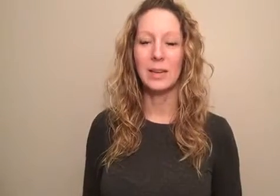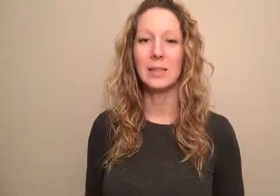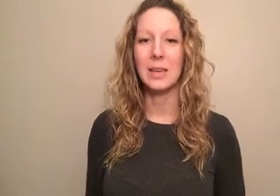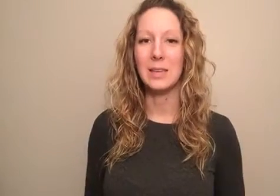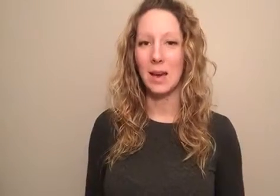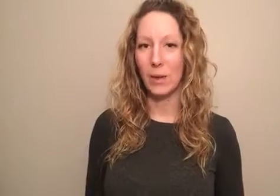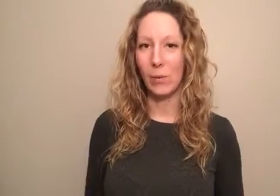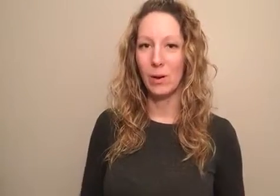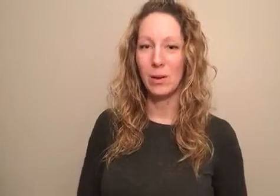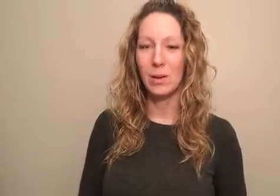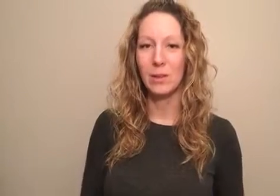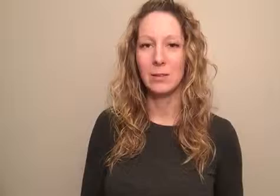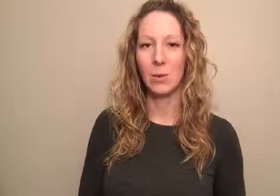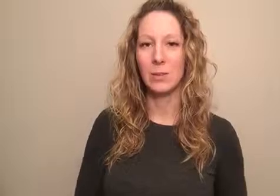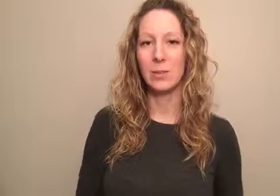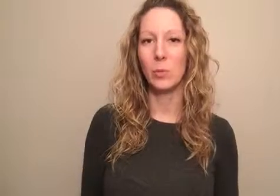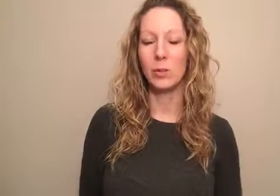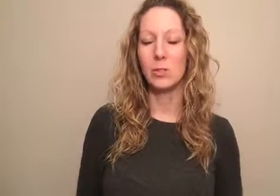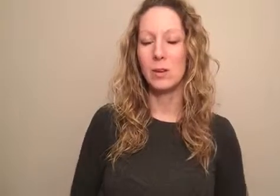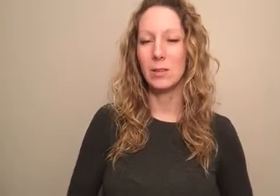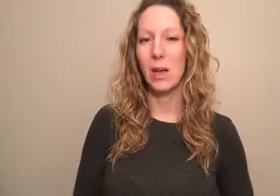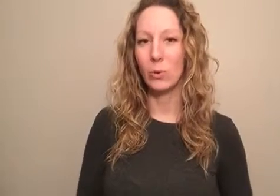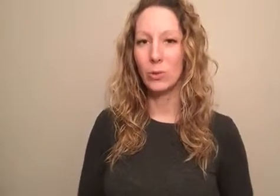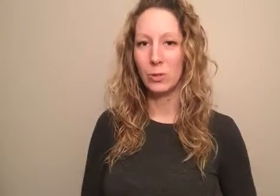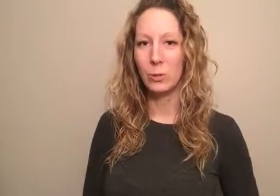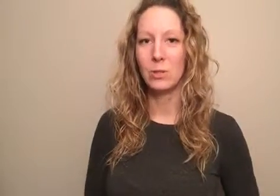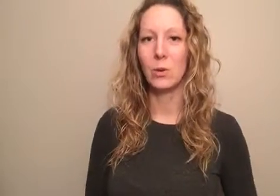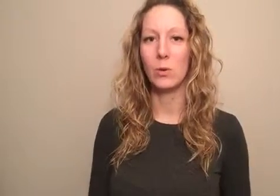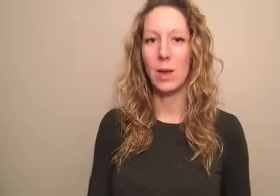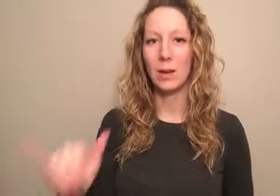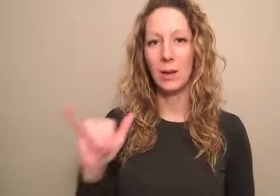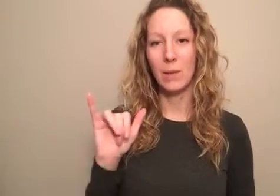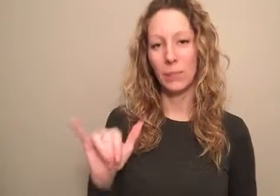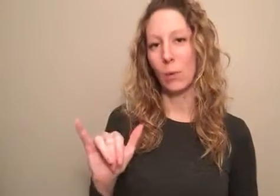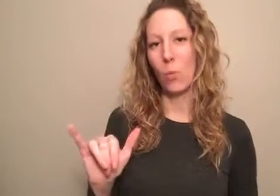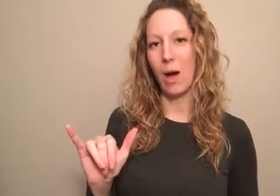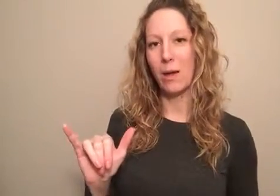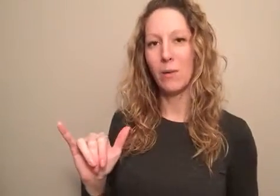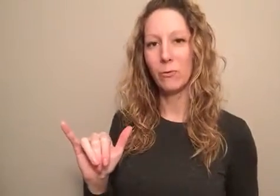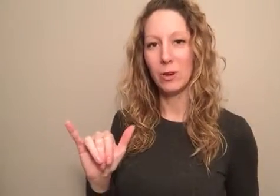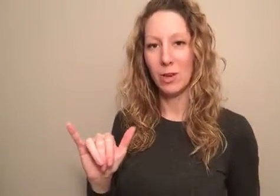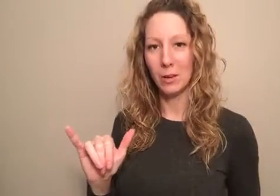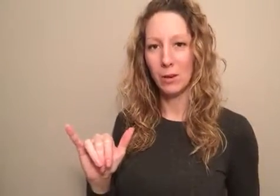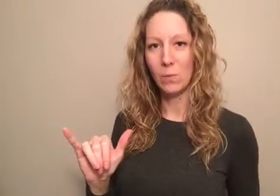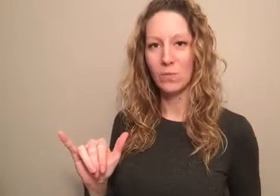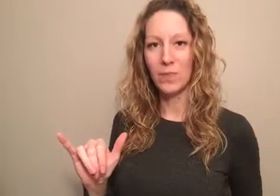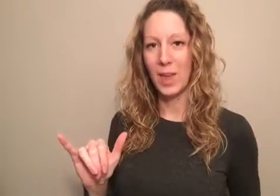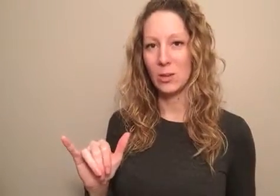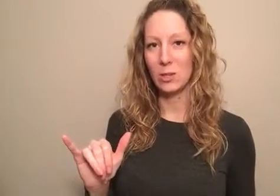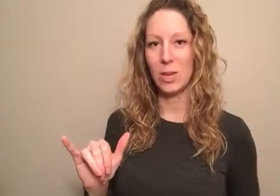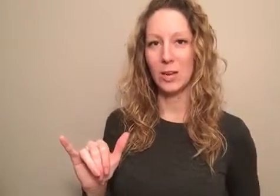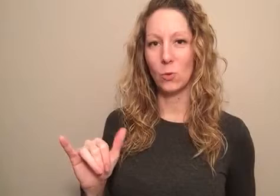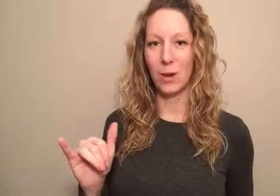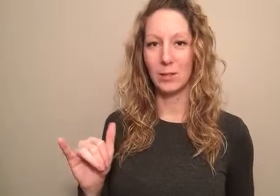is yellow. So it's similar to the other two. So you make the Y for yellow and you just shake it twice.